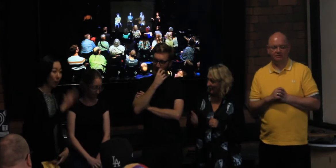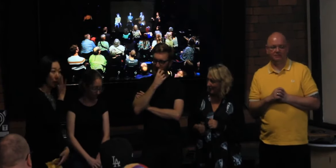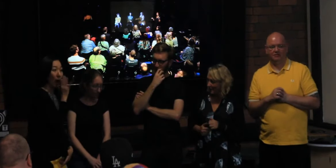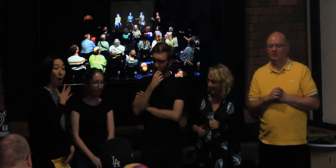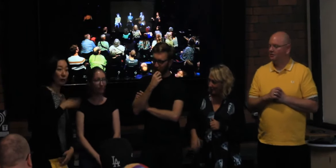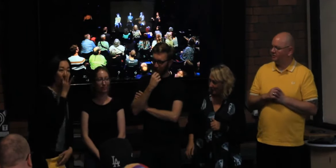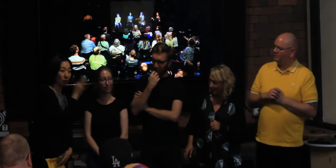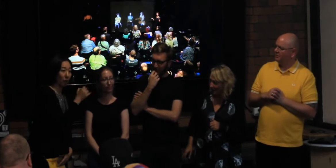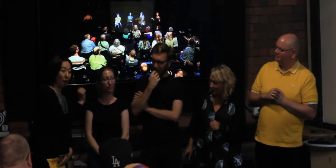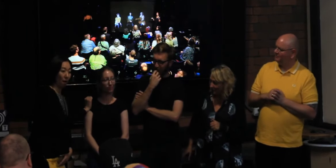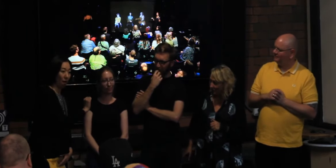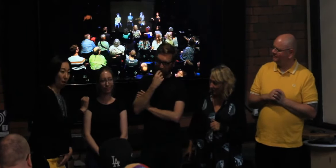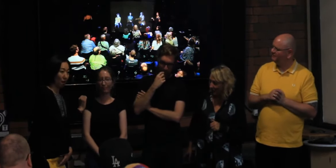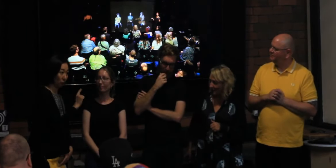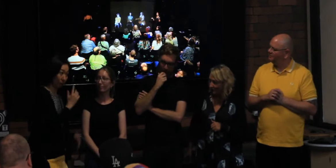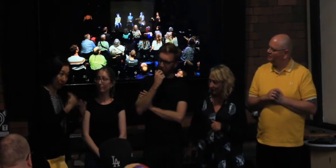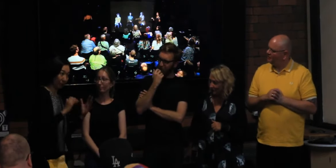Thank you.